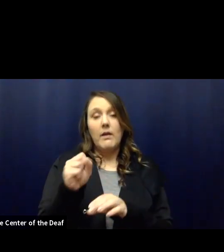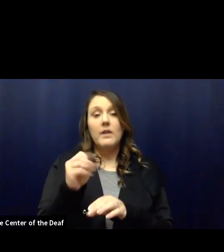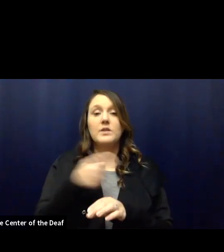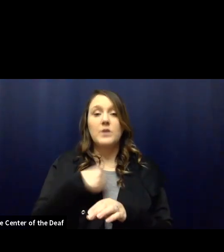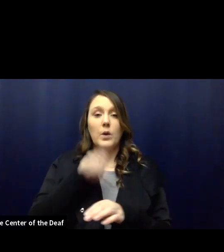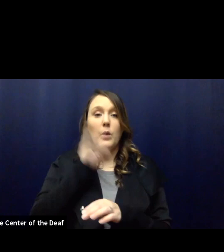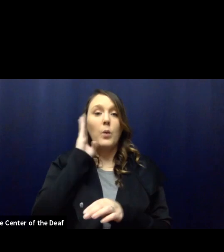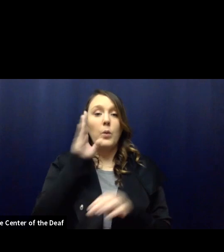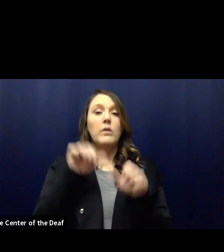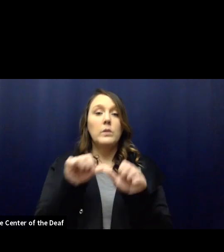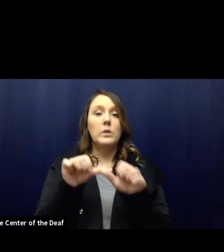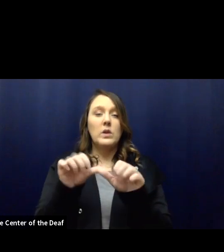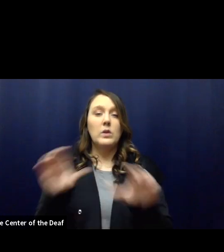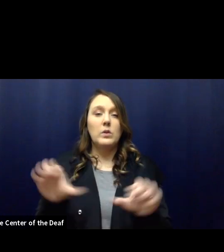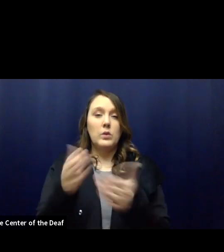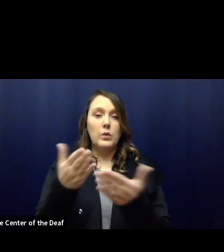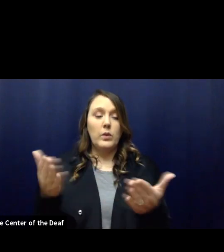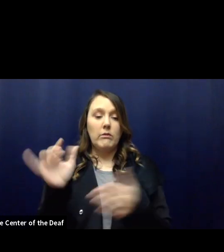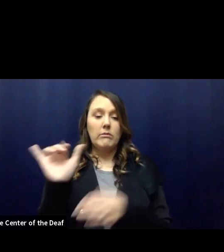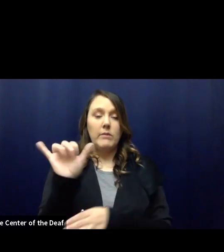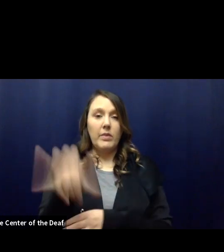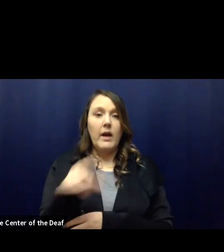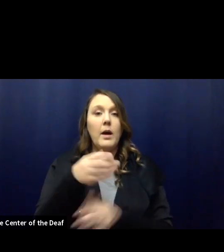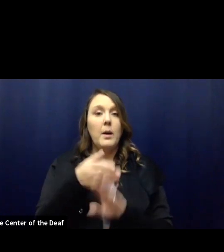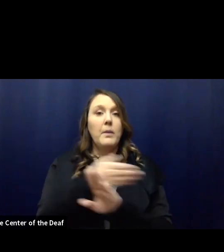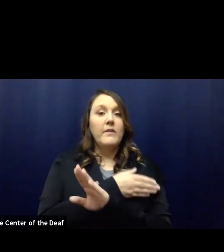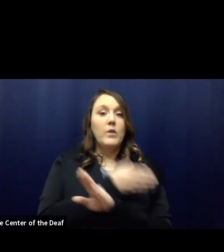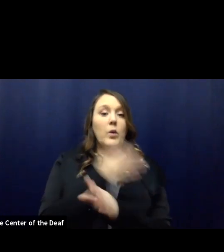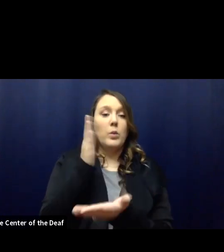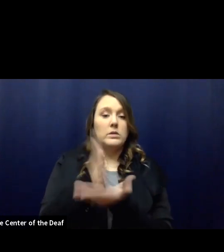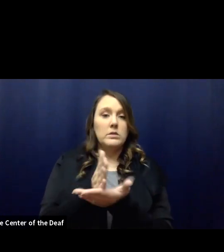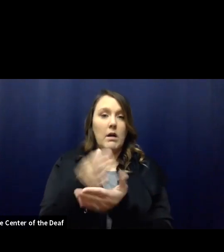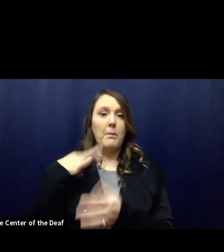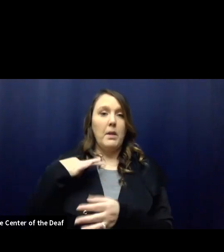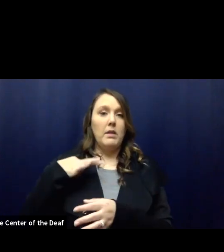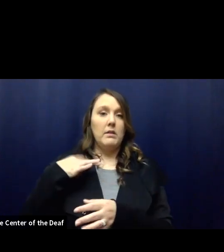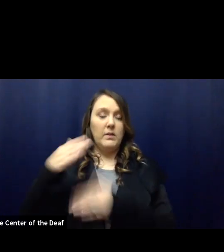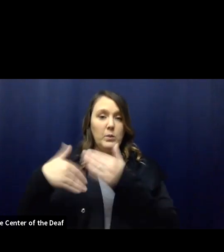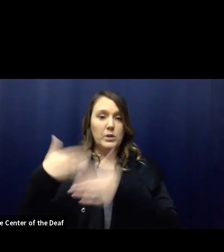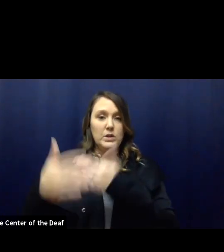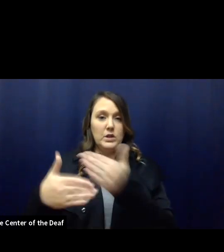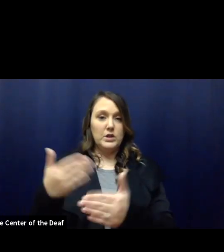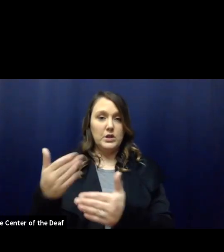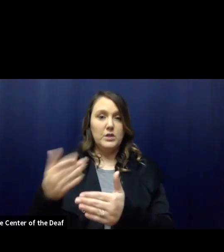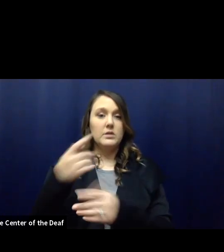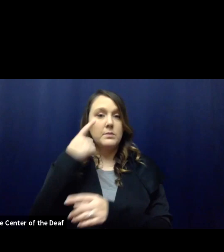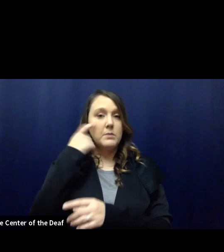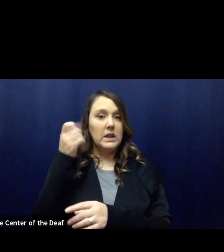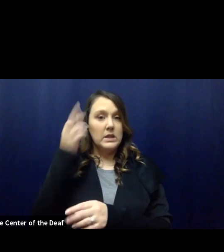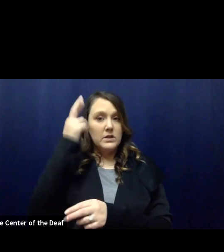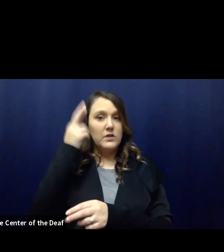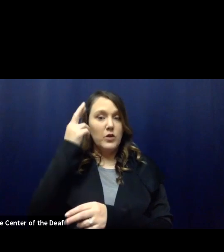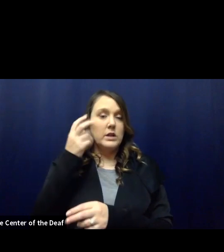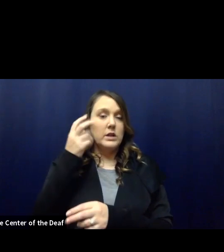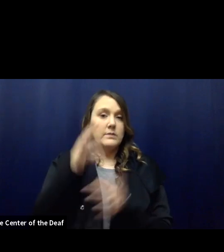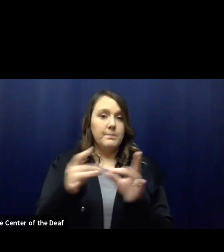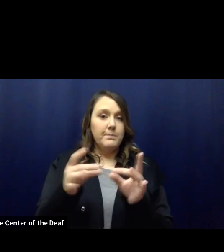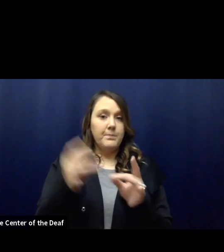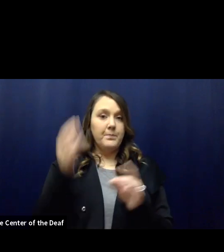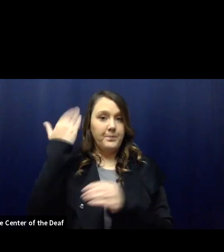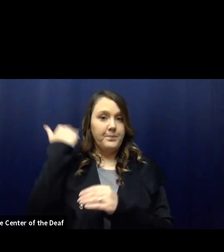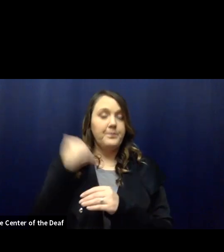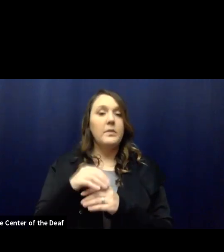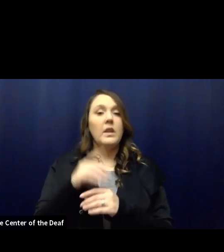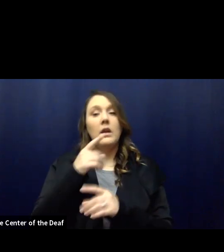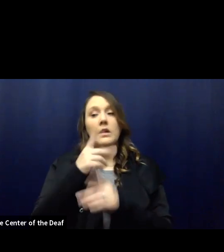like that before we would stop elective procedures for the reasons that we mentioned previously, just for the care and safety of